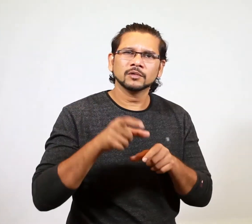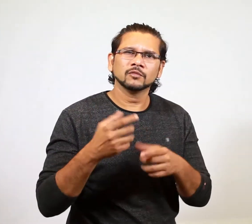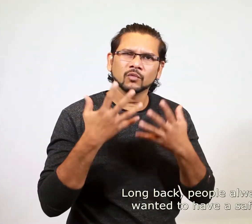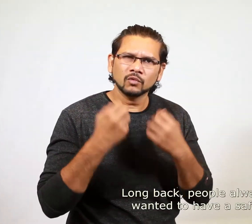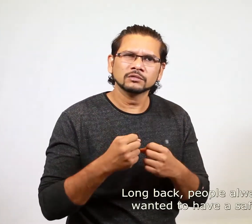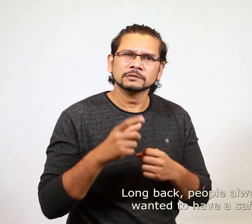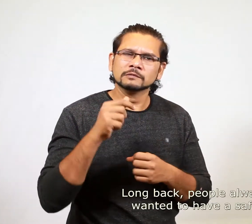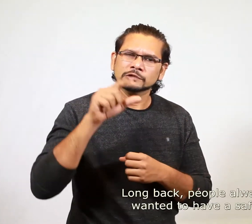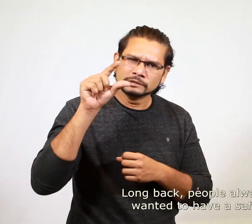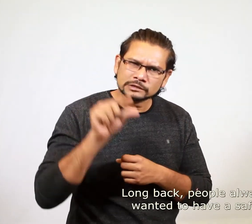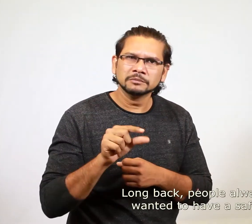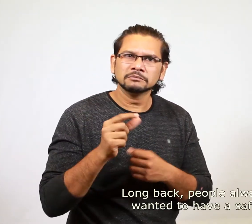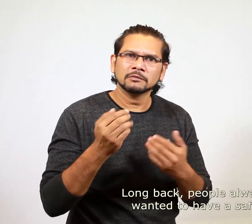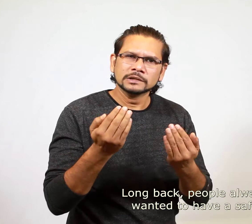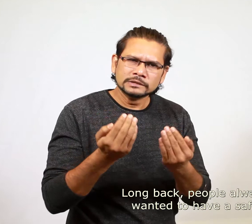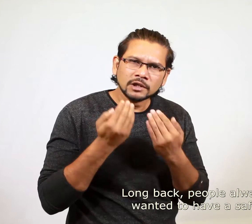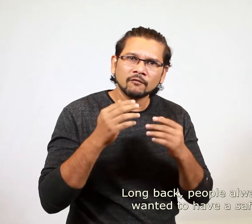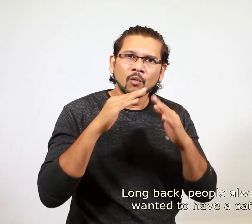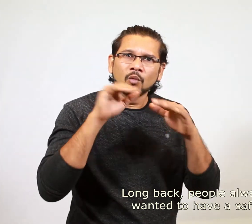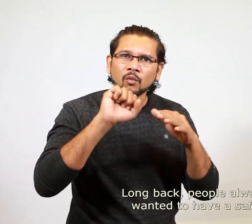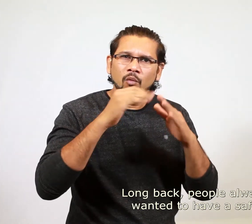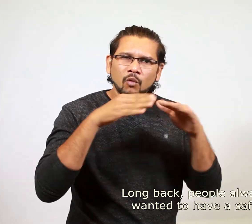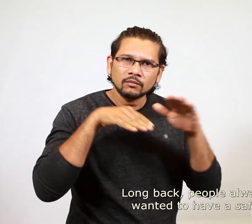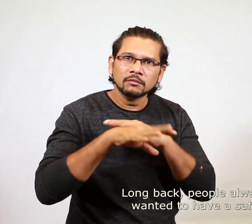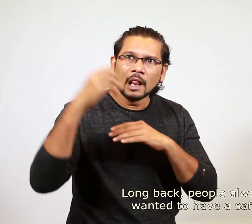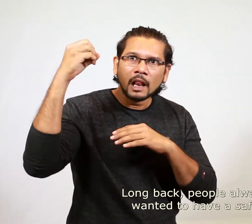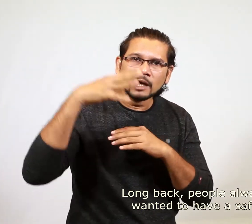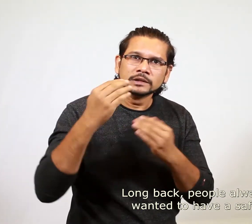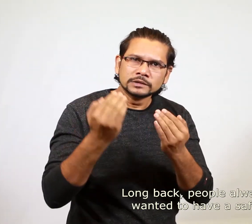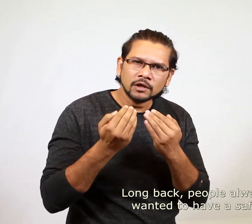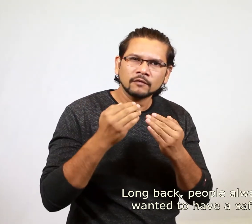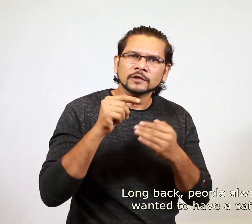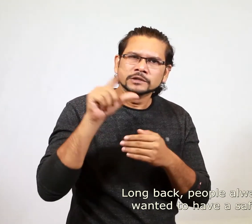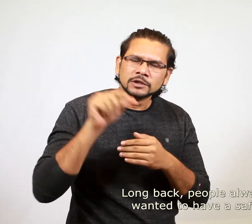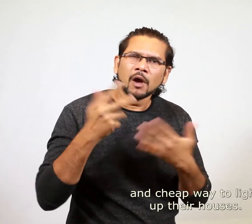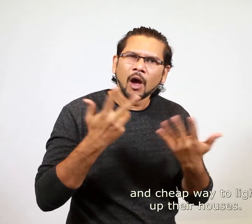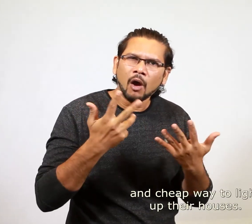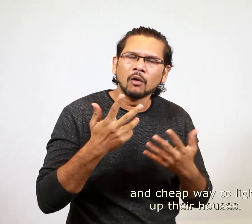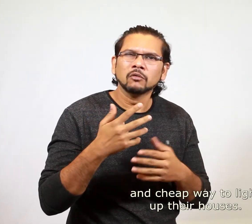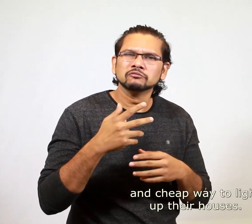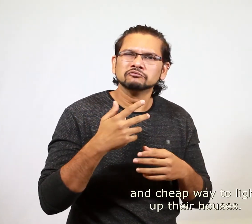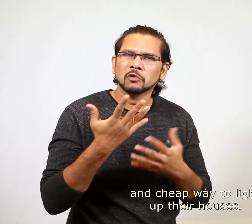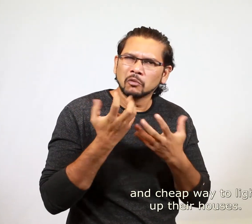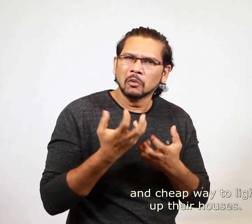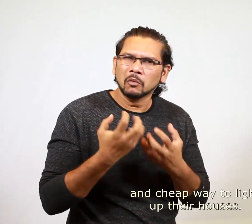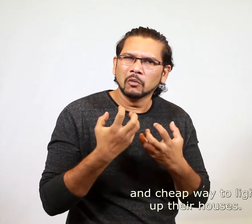Long back, people always wanted to have a safe and cheap way to light up their houses.